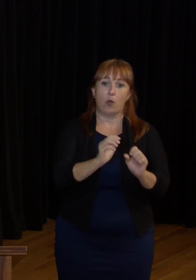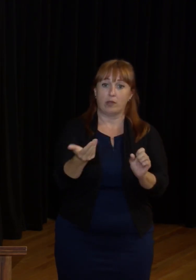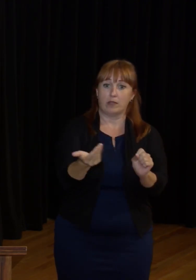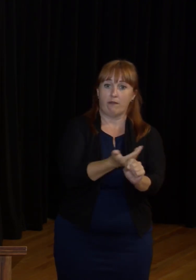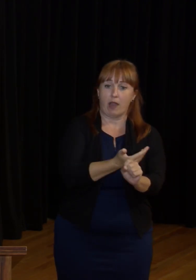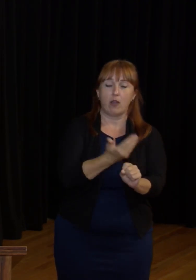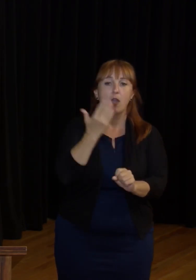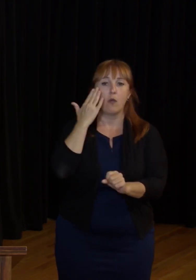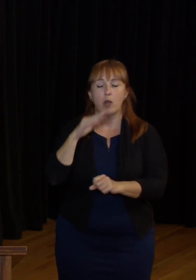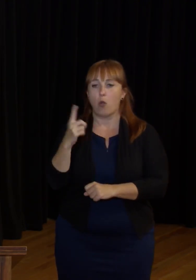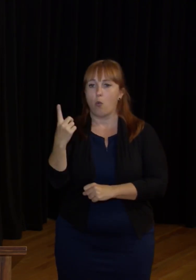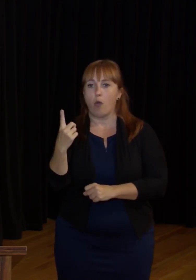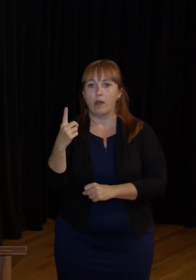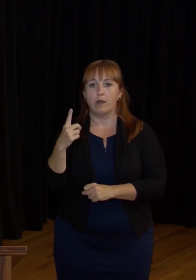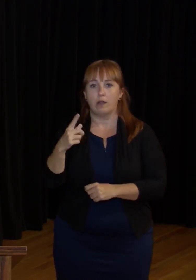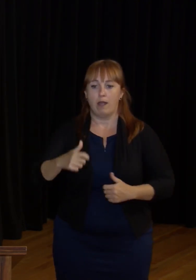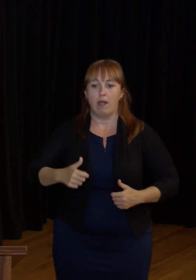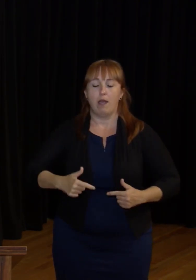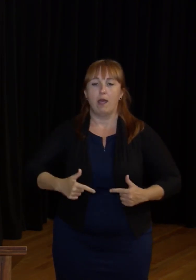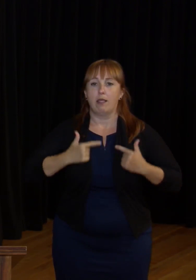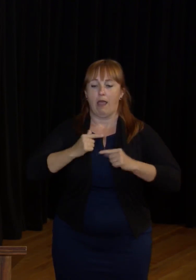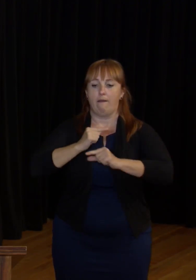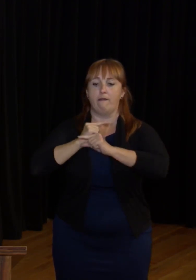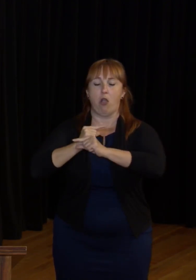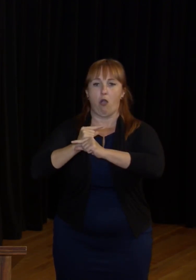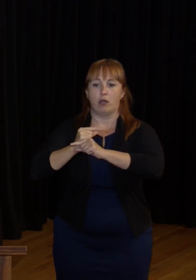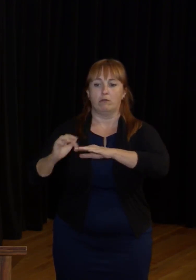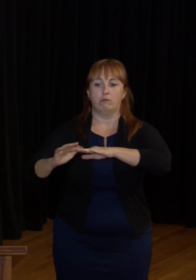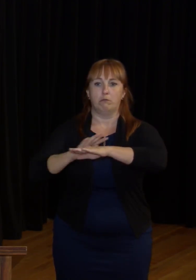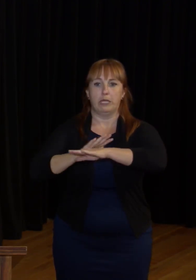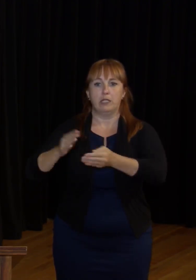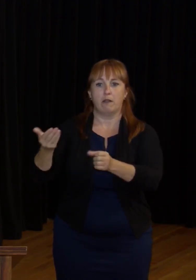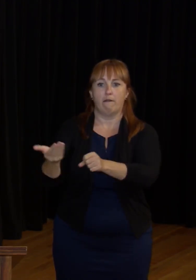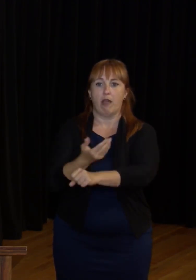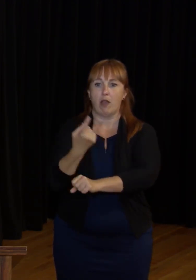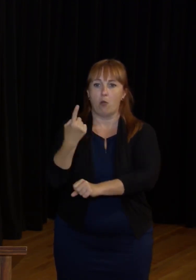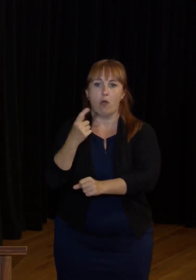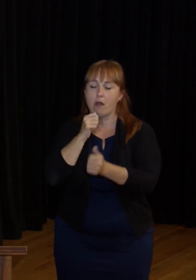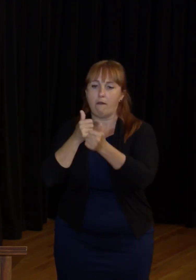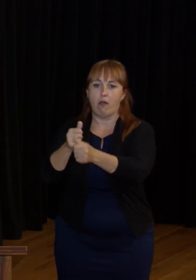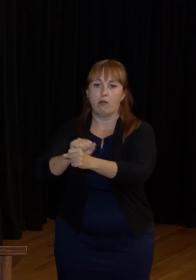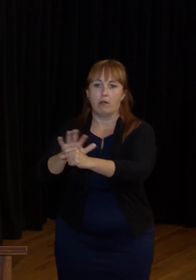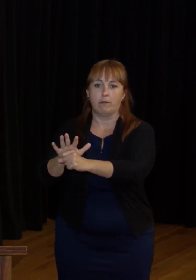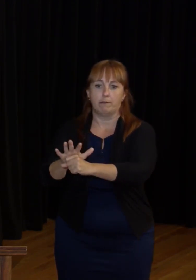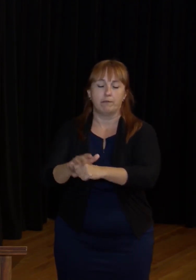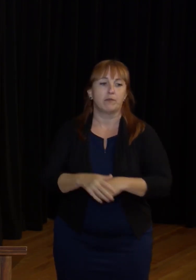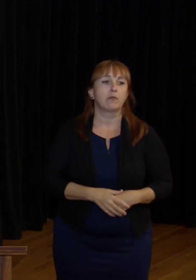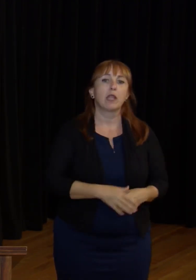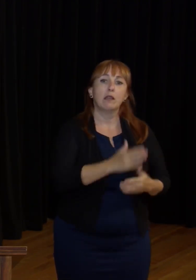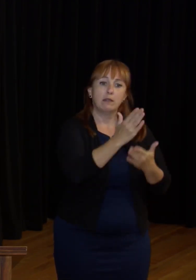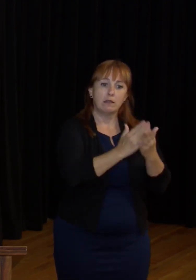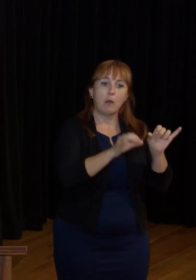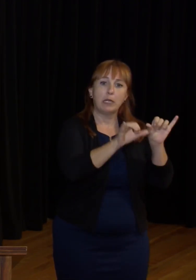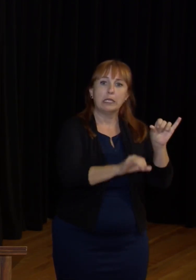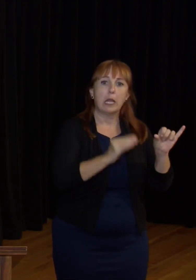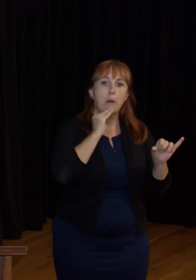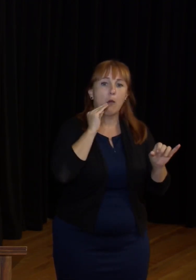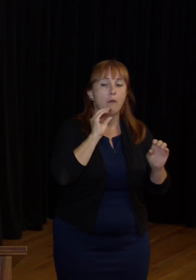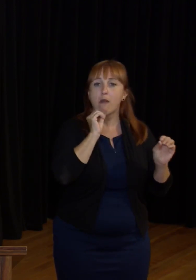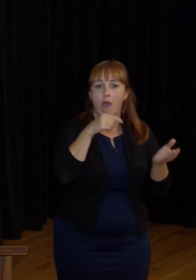the single lifeguard for not complying with the vaccine mandate? No, I think some people are home on unpaid leave, and there's some discussions going